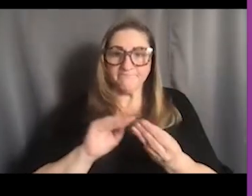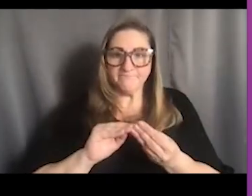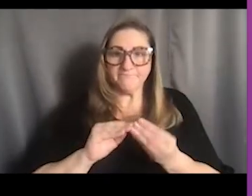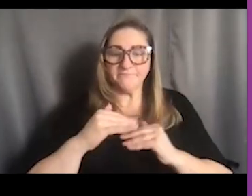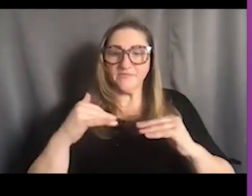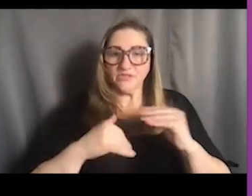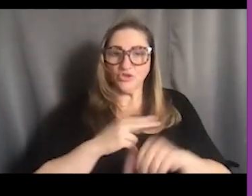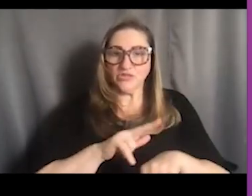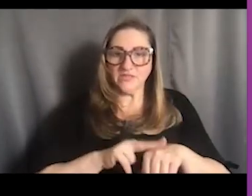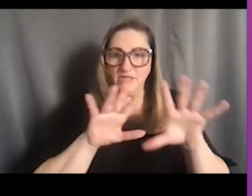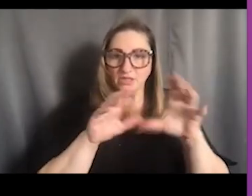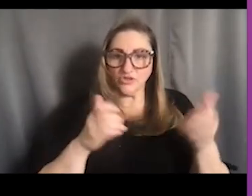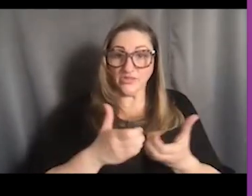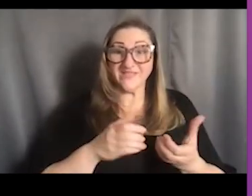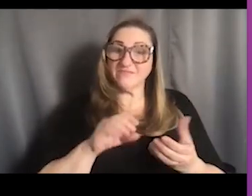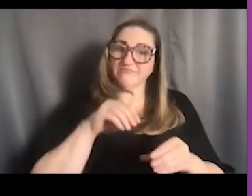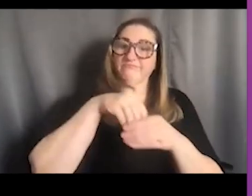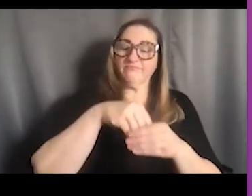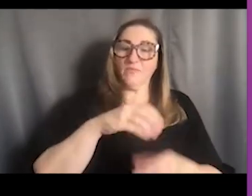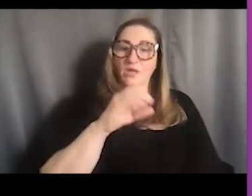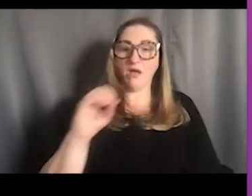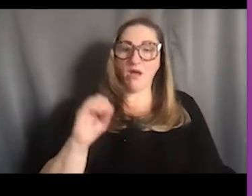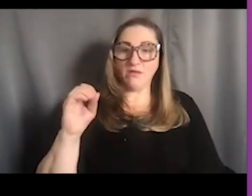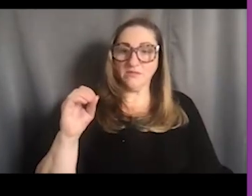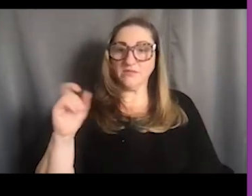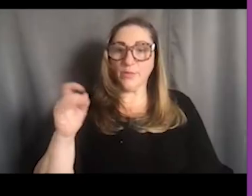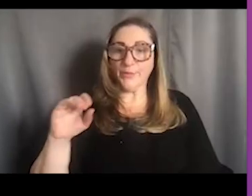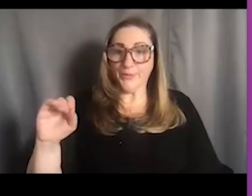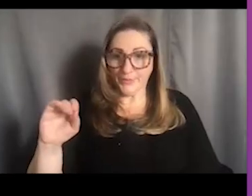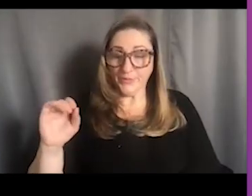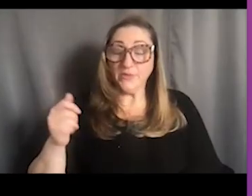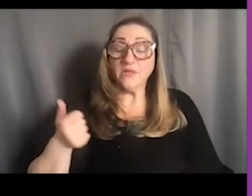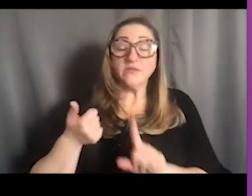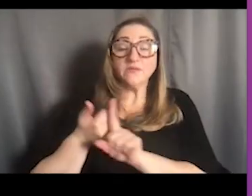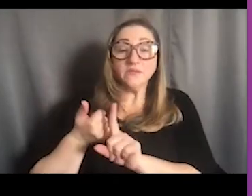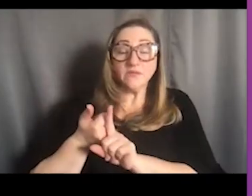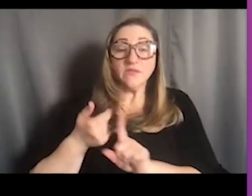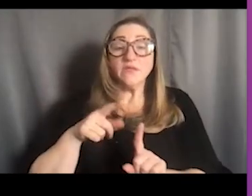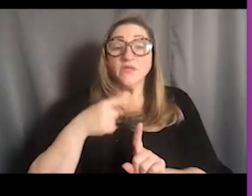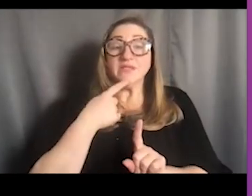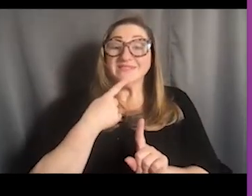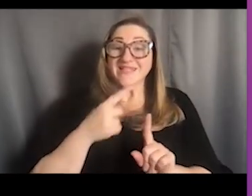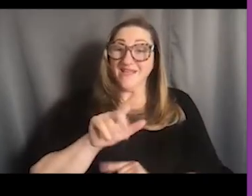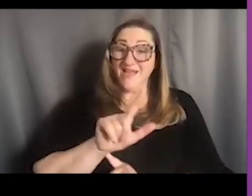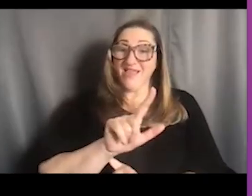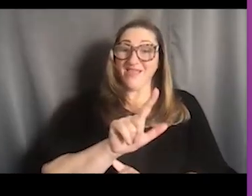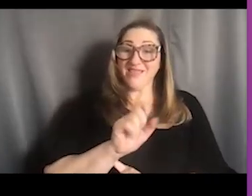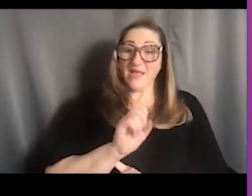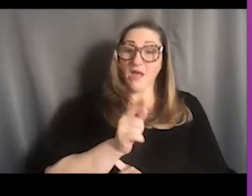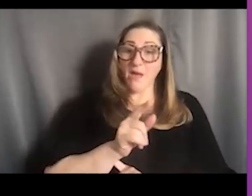Ontario. The Lenape people are the original inhabitants of this land and gave Manhattan Island its name,